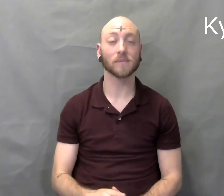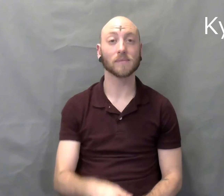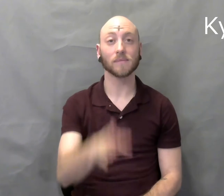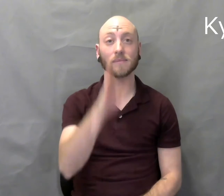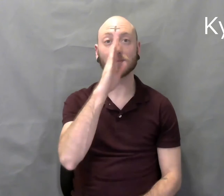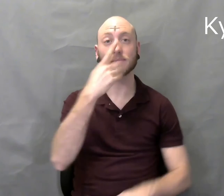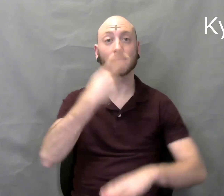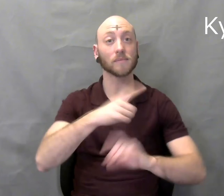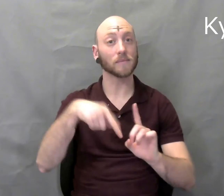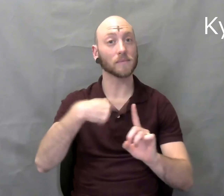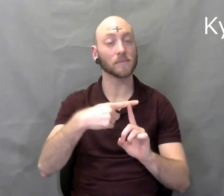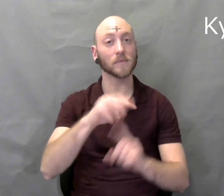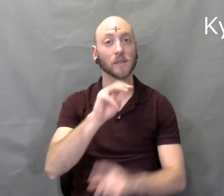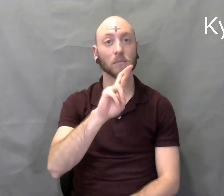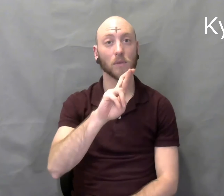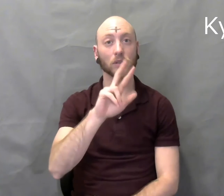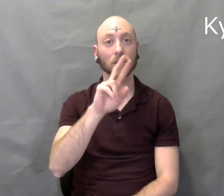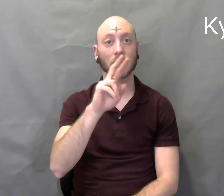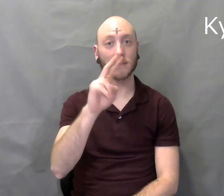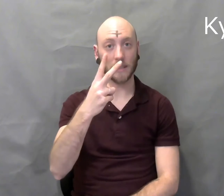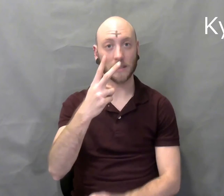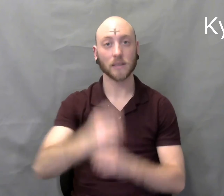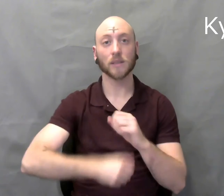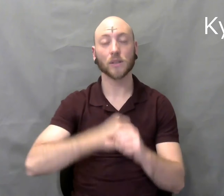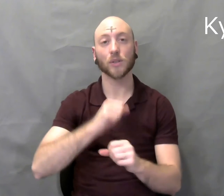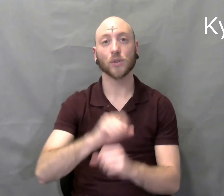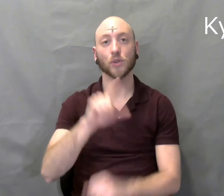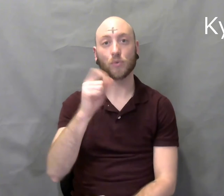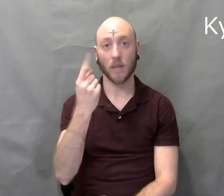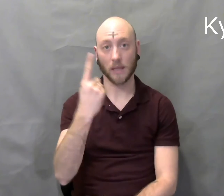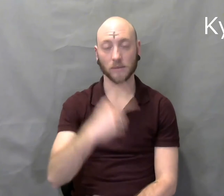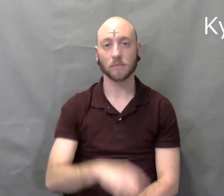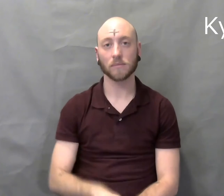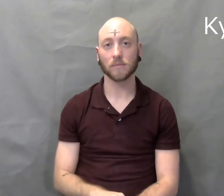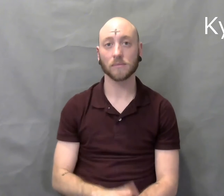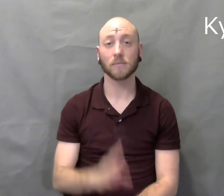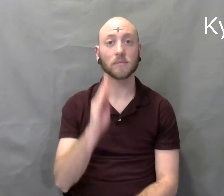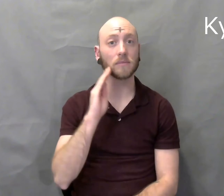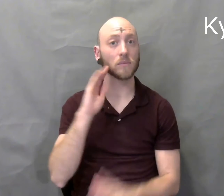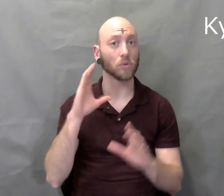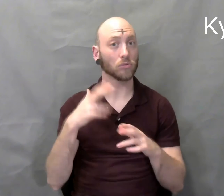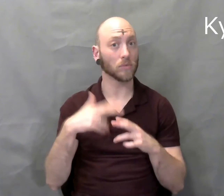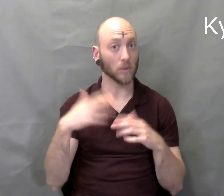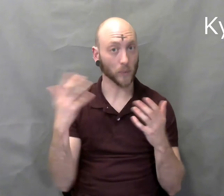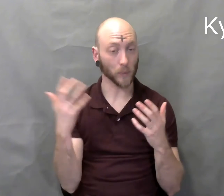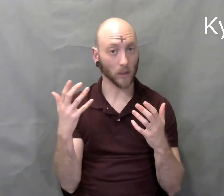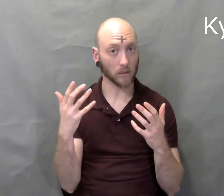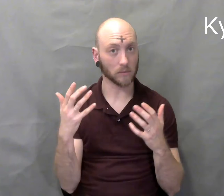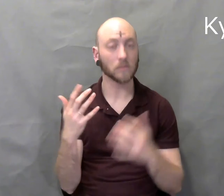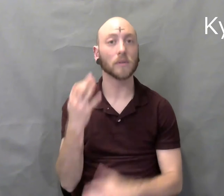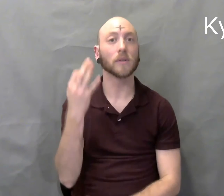is March 2nd, 2011. My home group is Friday